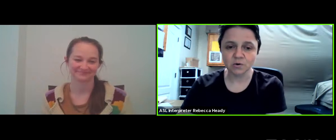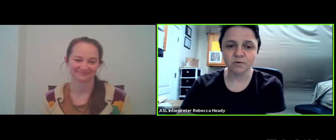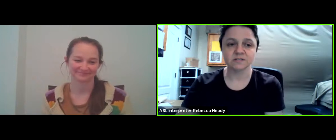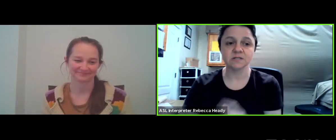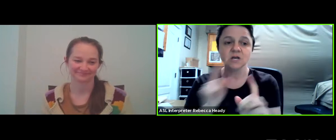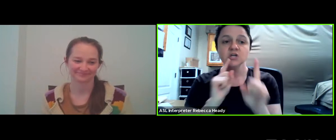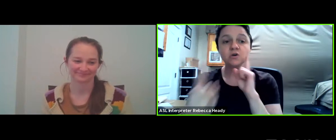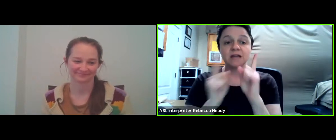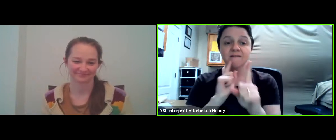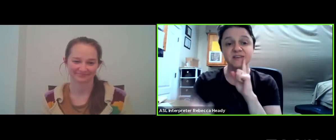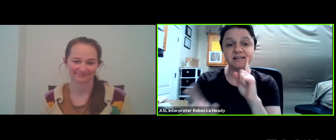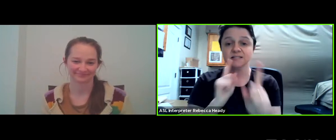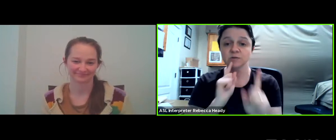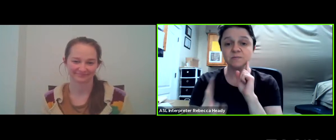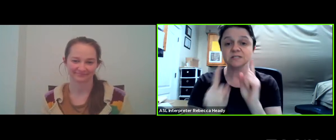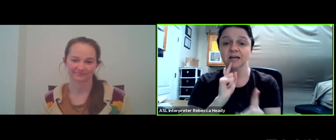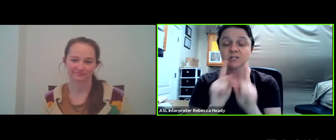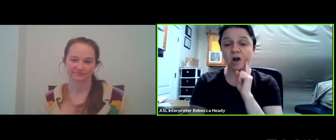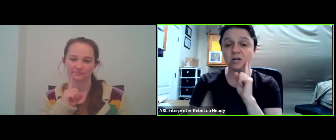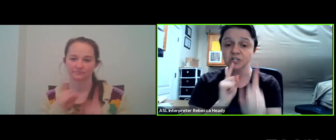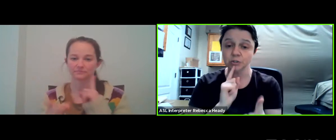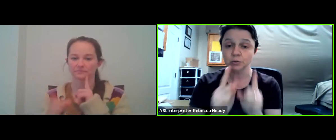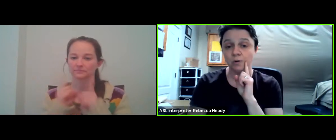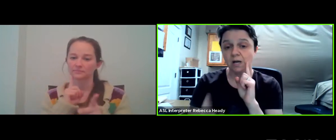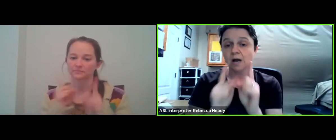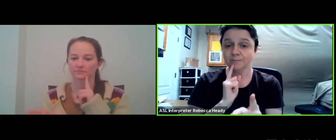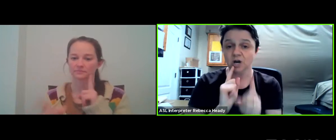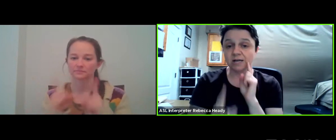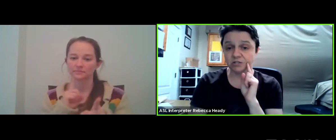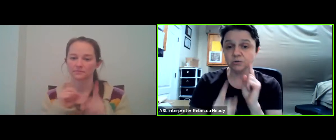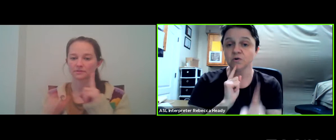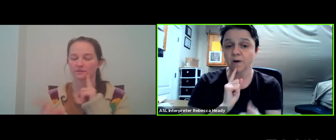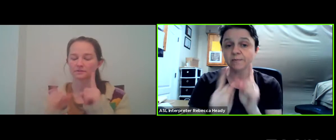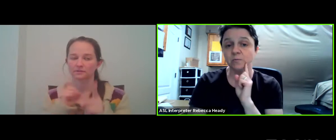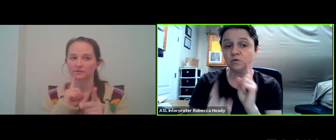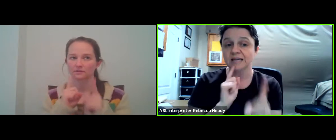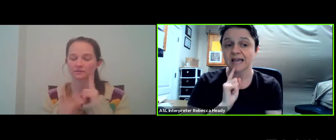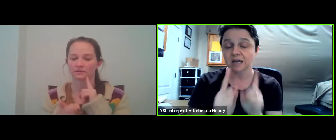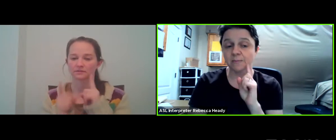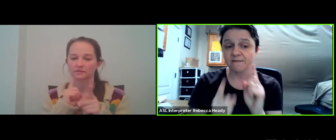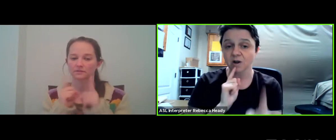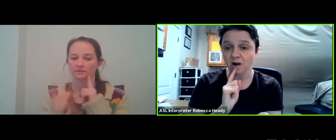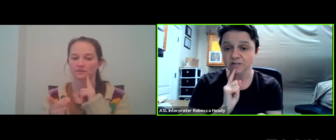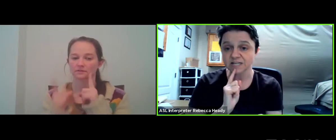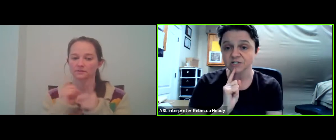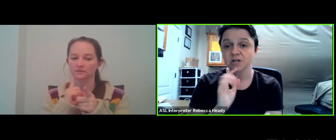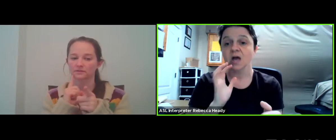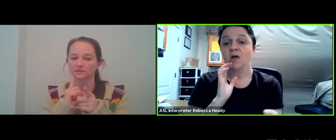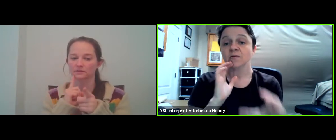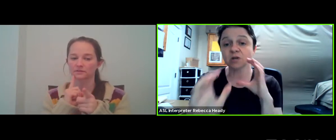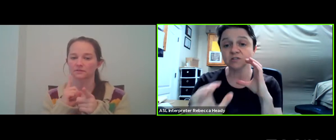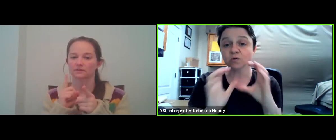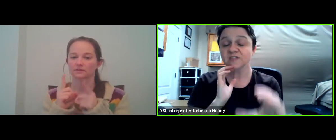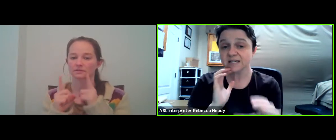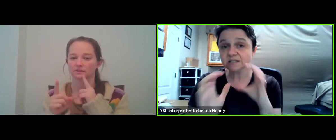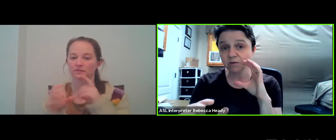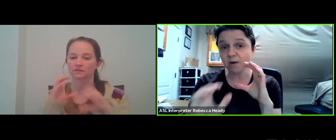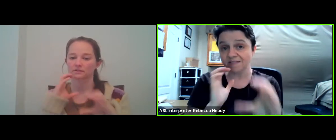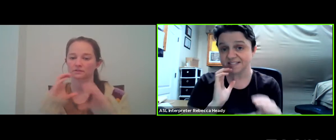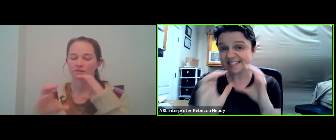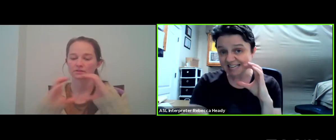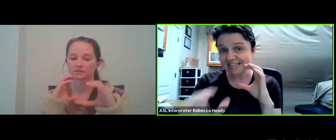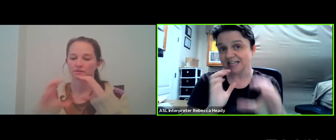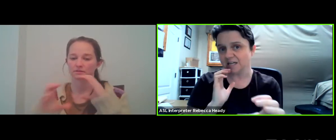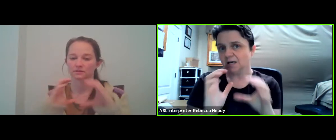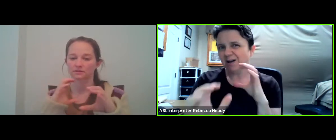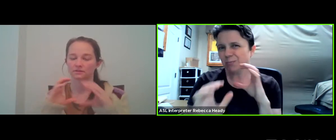you're talking to a person. You can have this, which means like a talk to. I'm talking to you, I'm communicating, I'm having a conversation. There's also this, if you